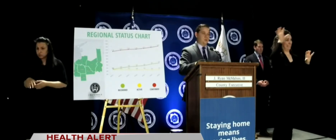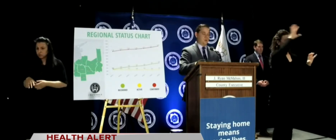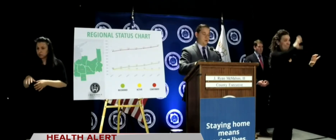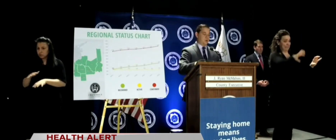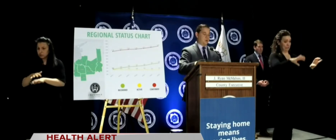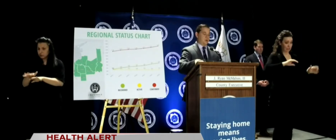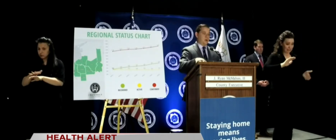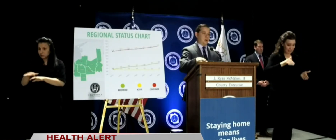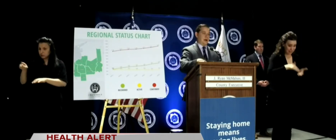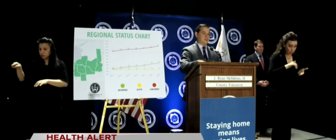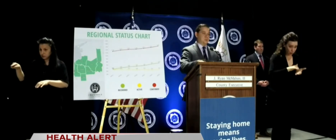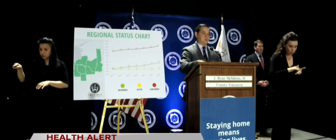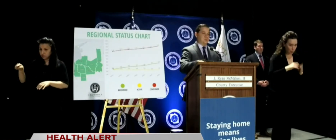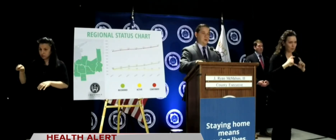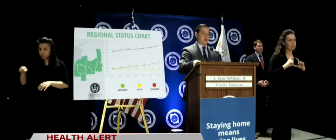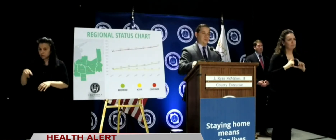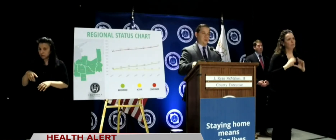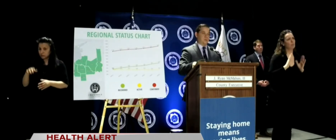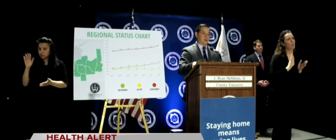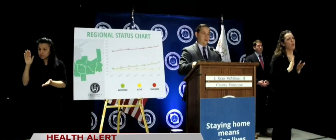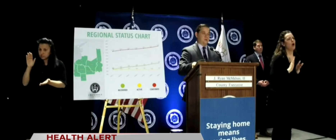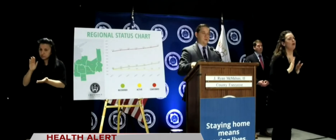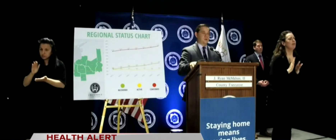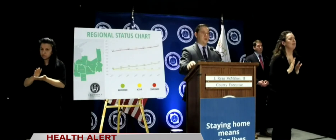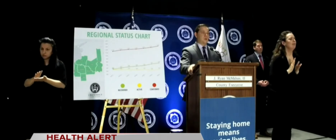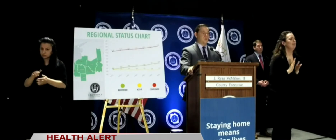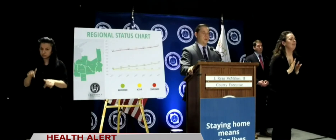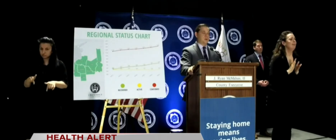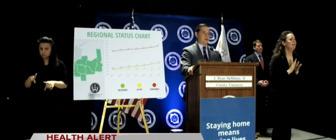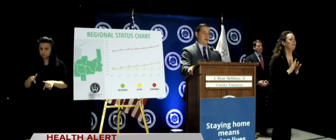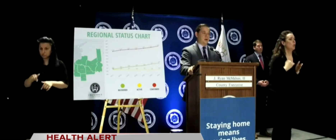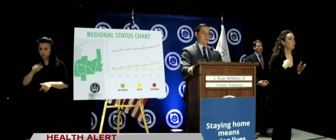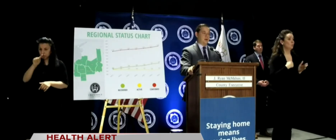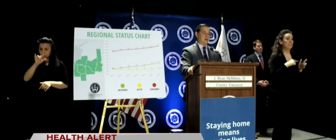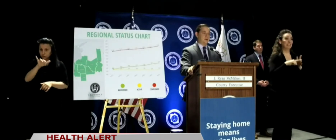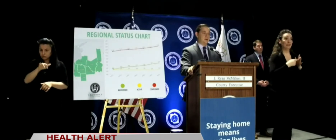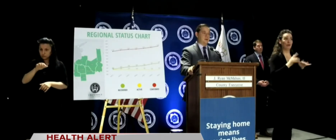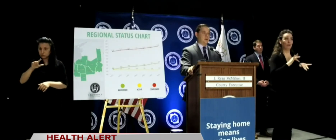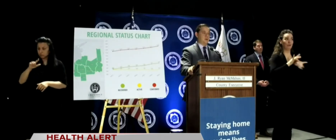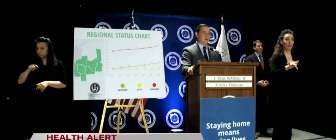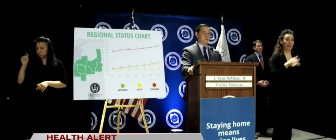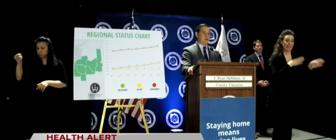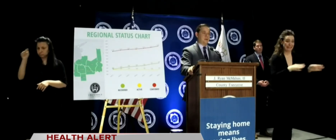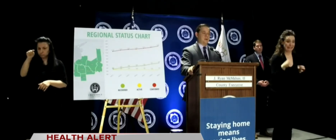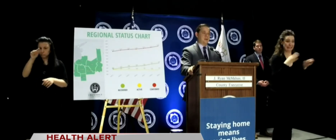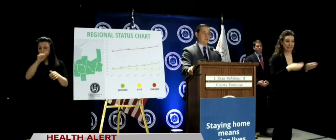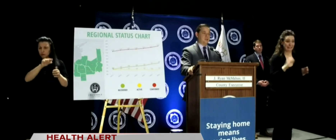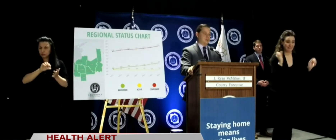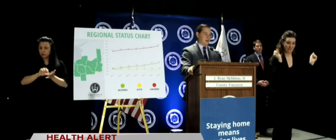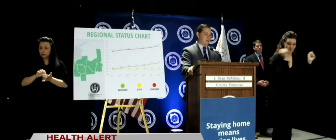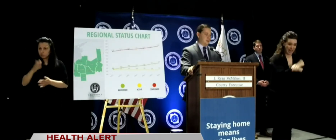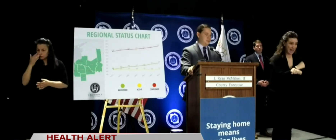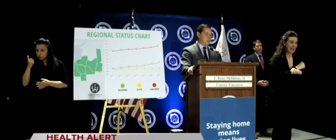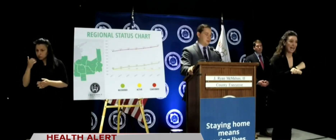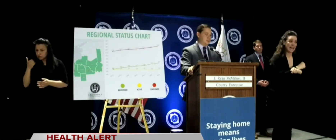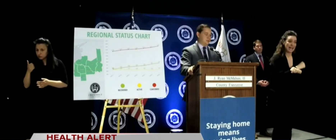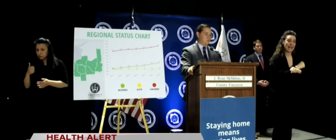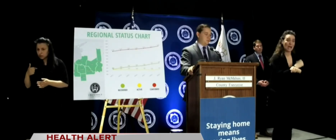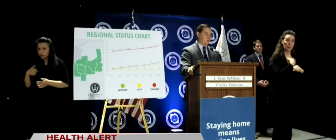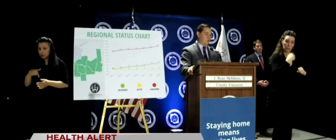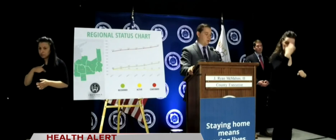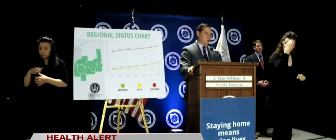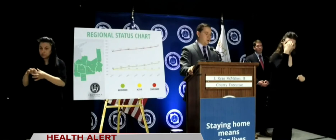Central New York, our hospitals, our healthcare providers. We planned. We implemented mitigation tactics and